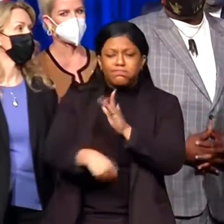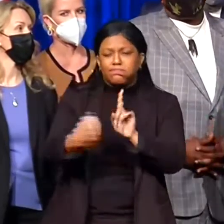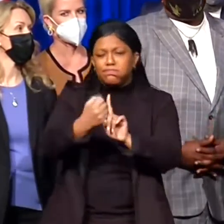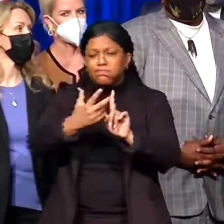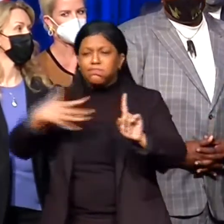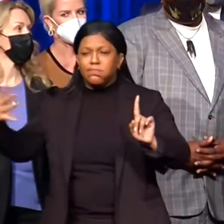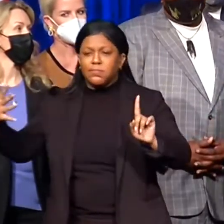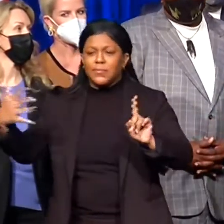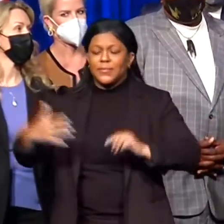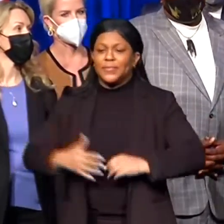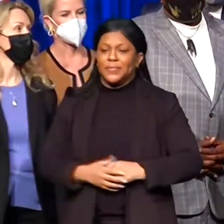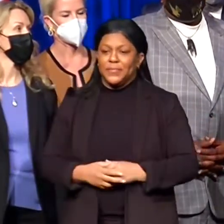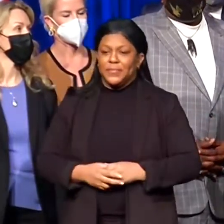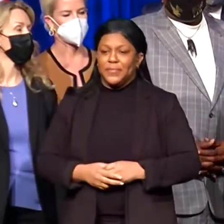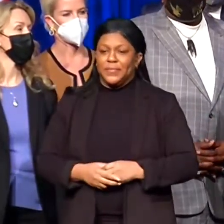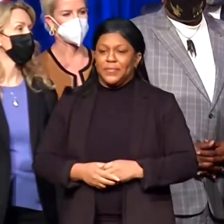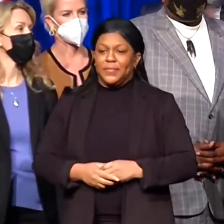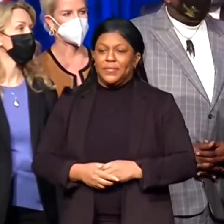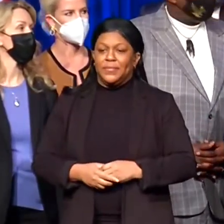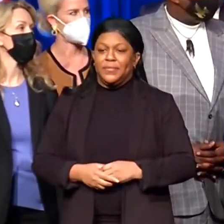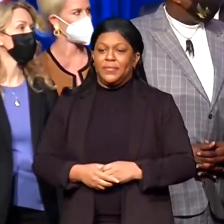But we want to start